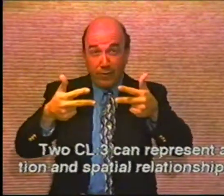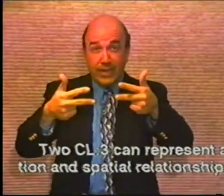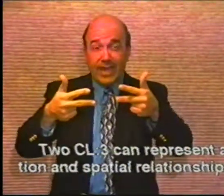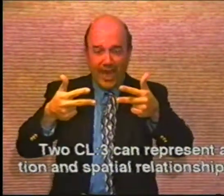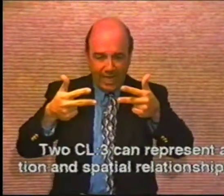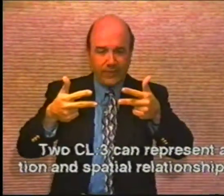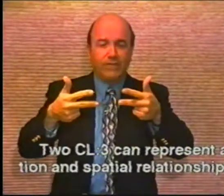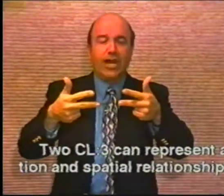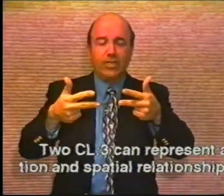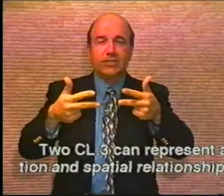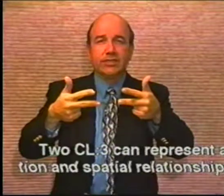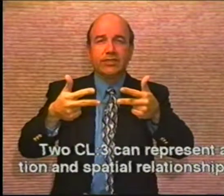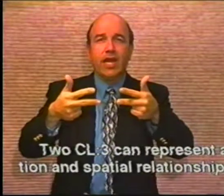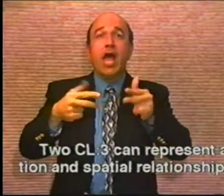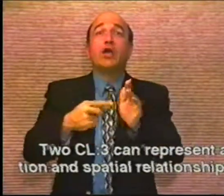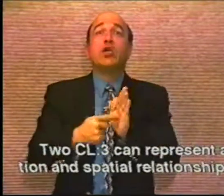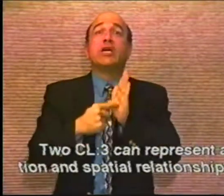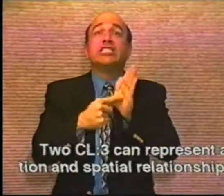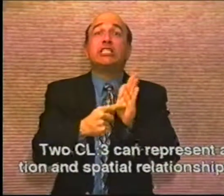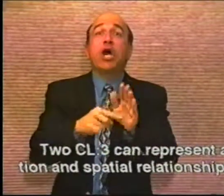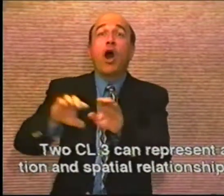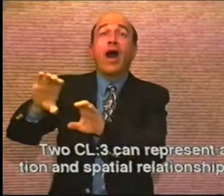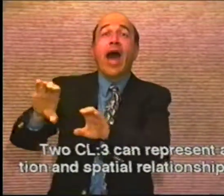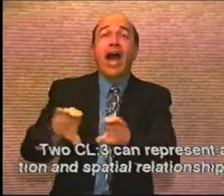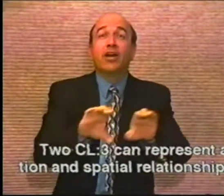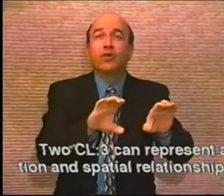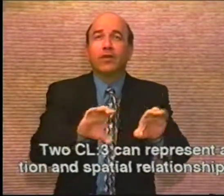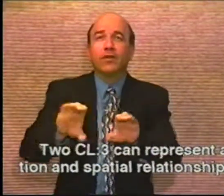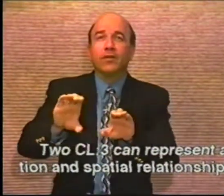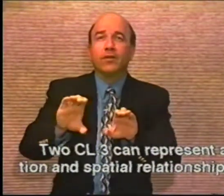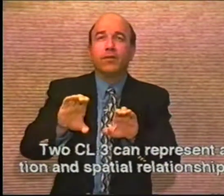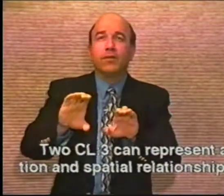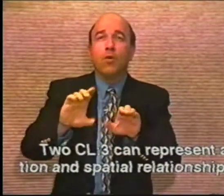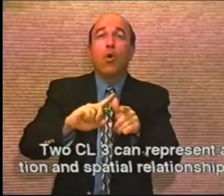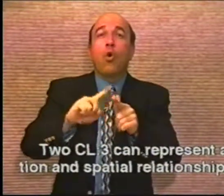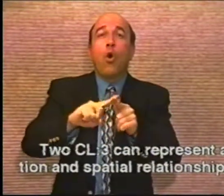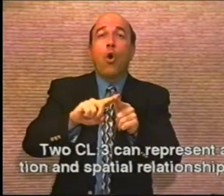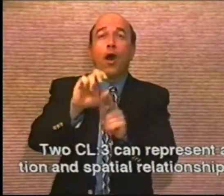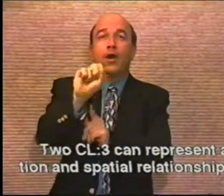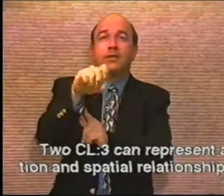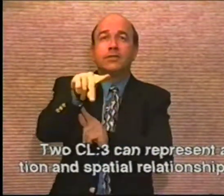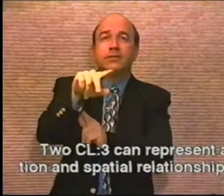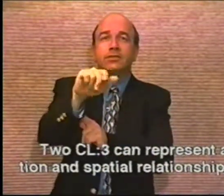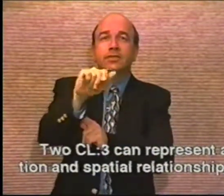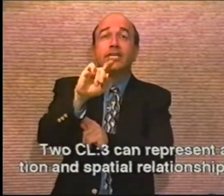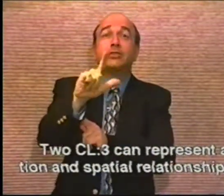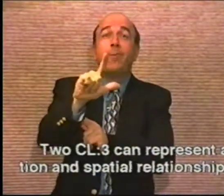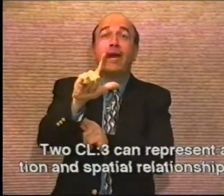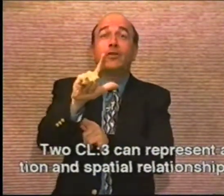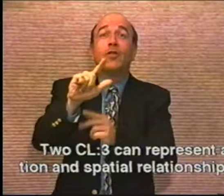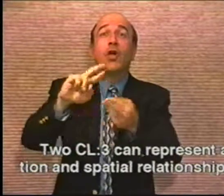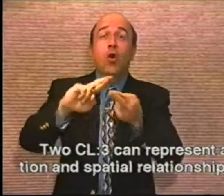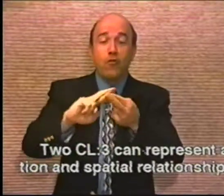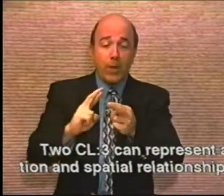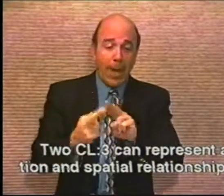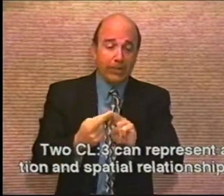CL3 classifiers, you can show action or spatial